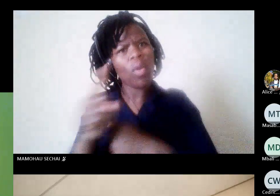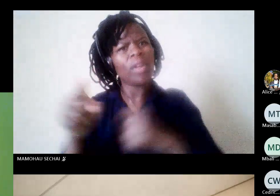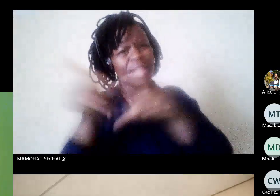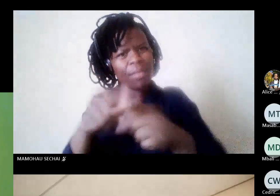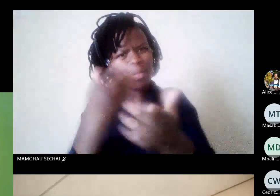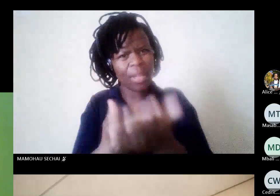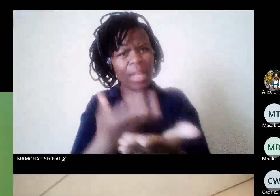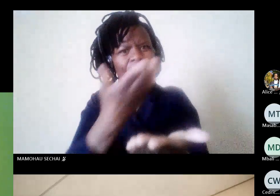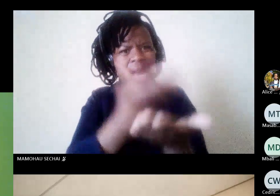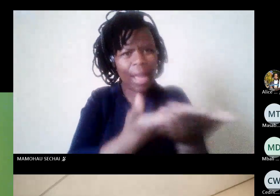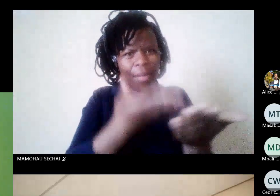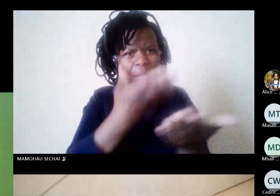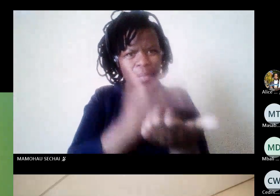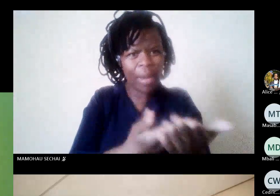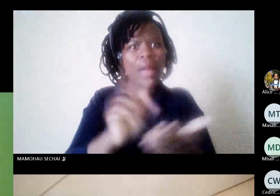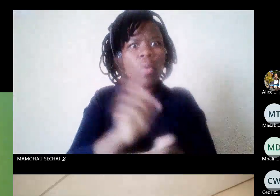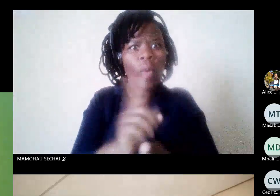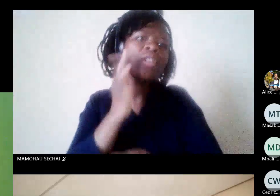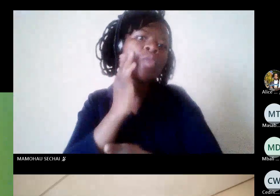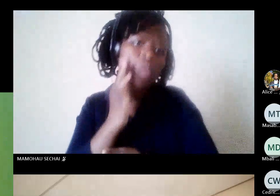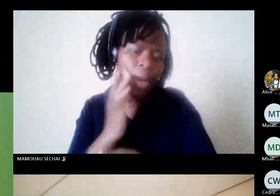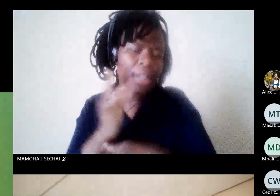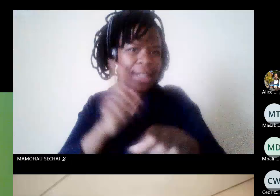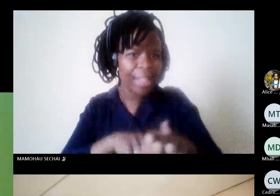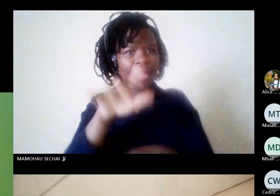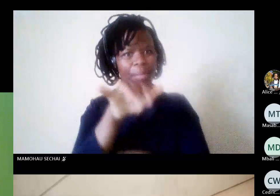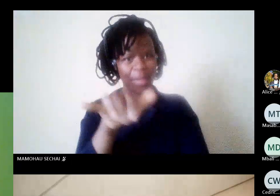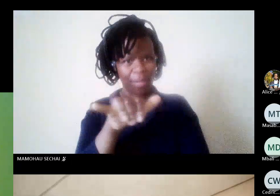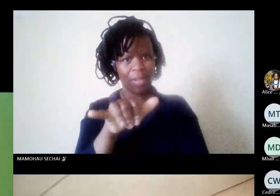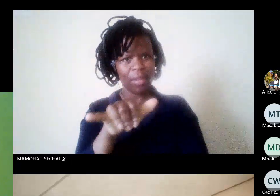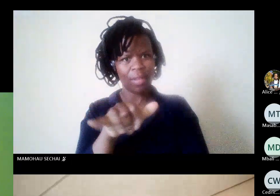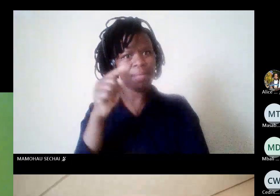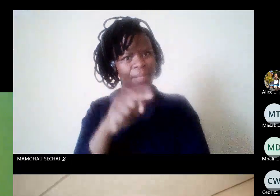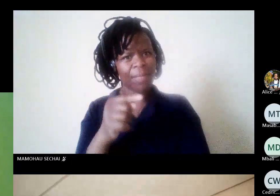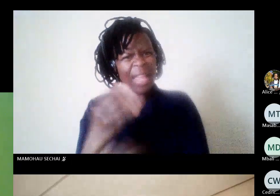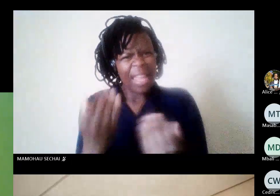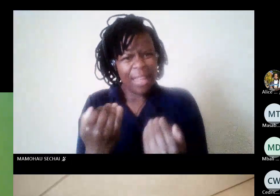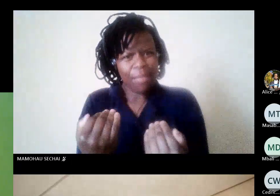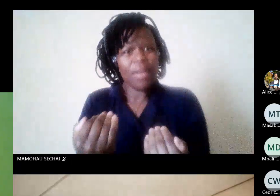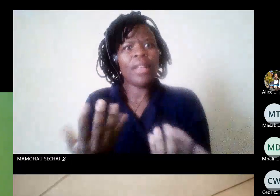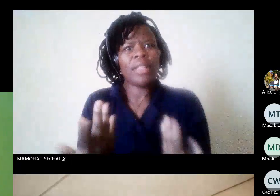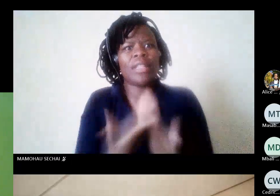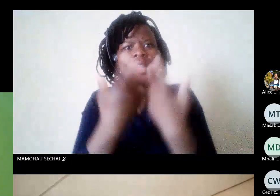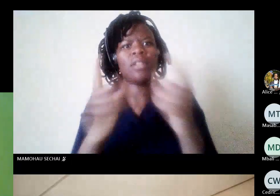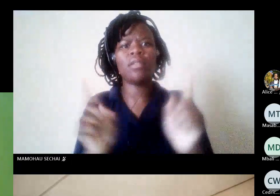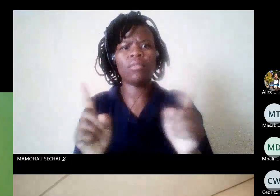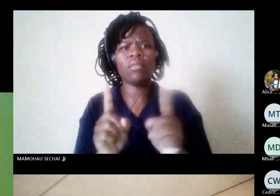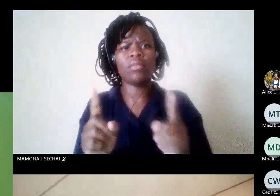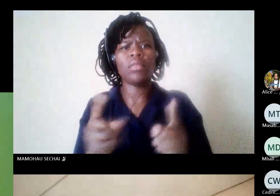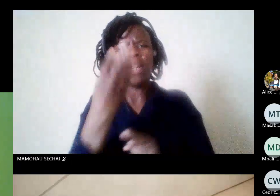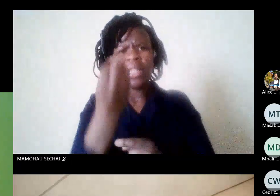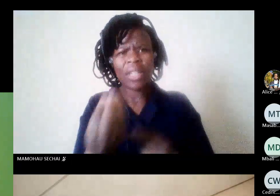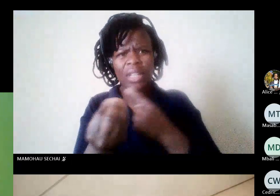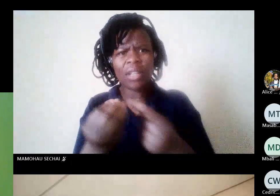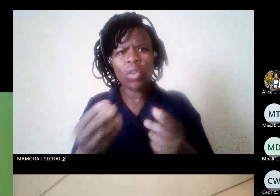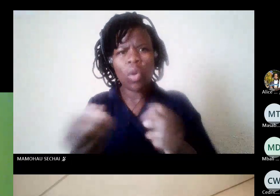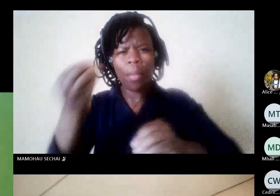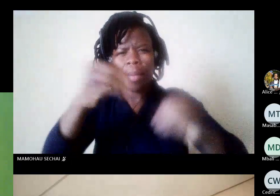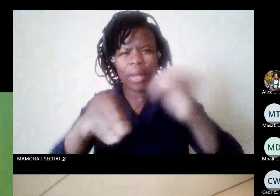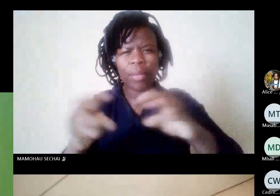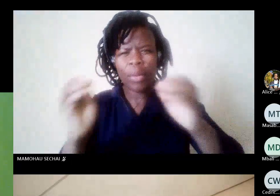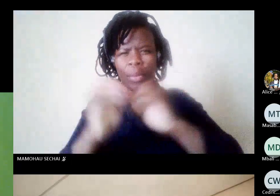So it's saying at that instance, that is not the immediate challenge of the child. The child is not participating and does not want to engage and everything. The